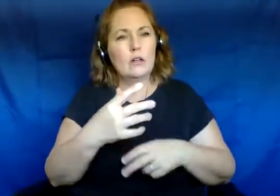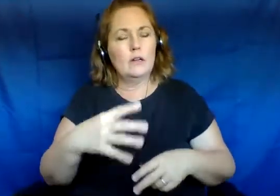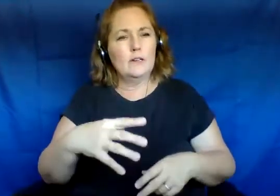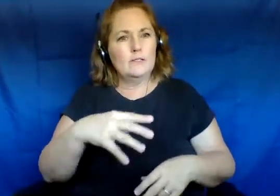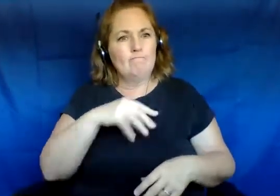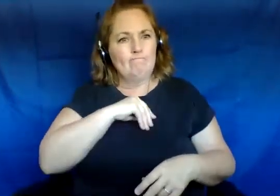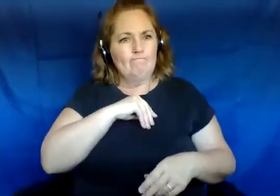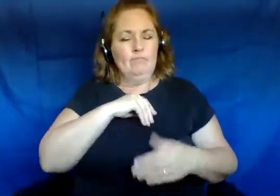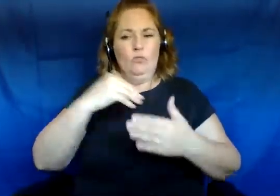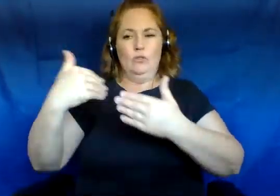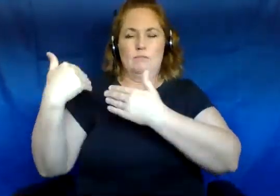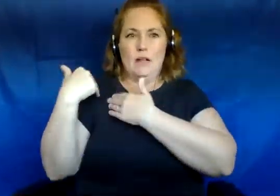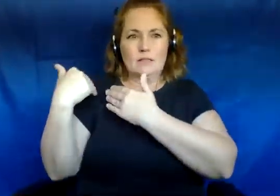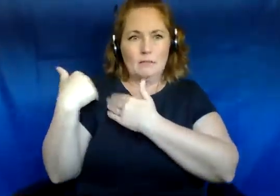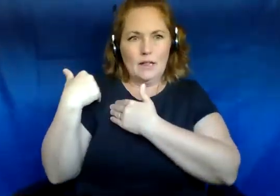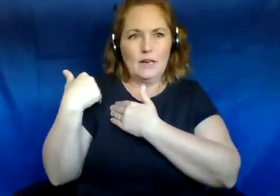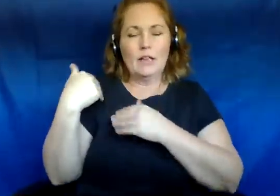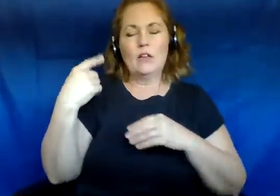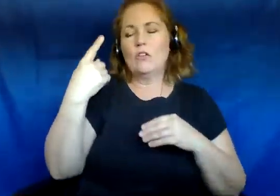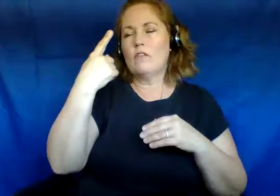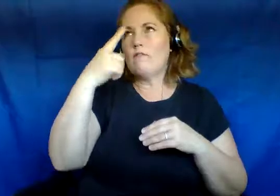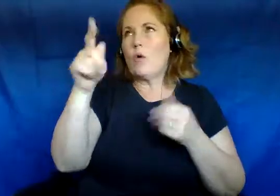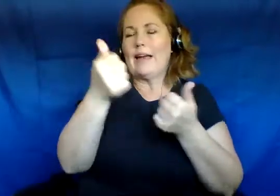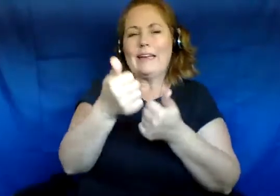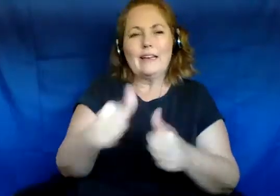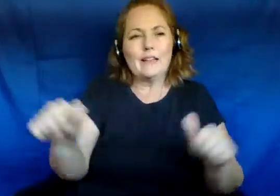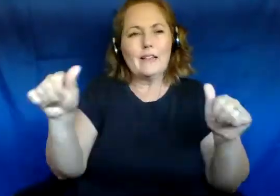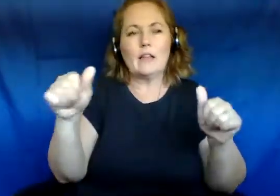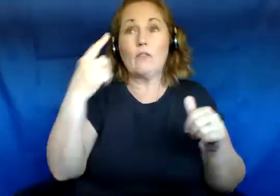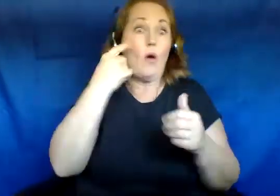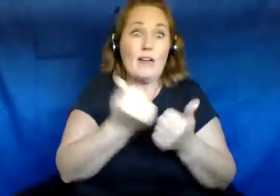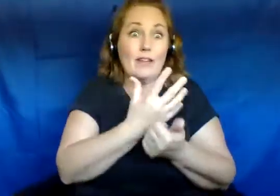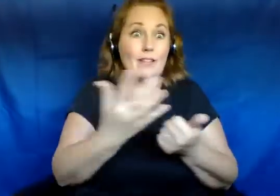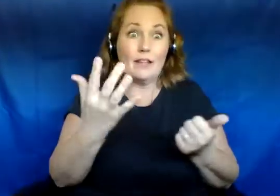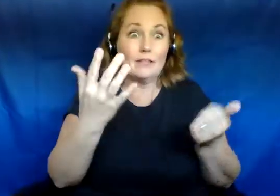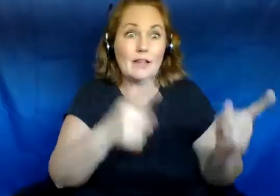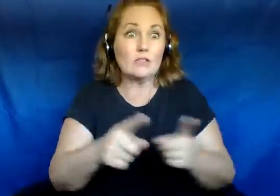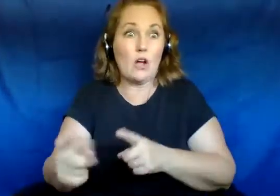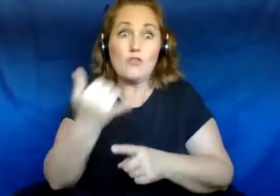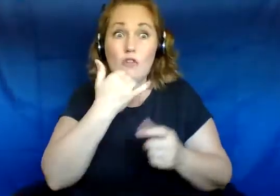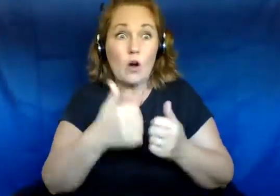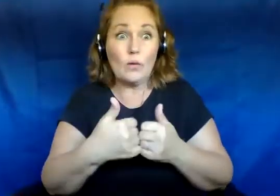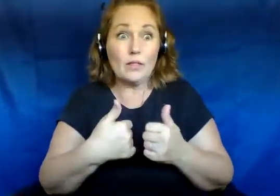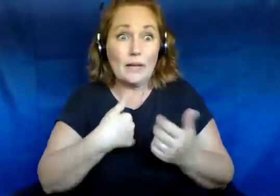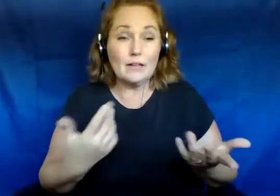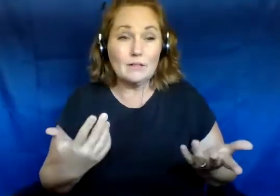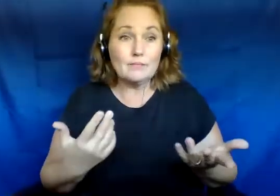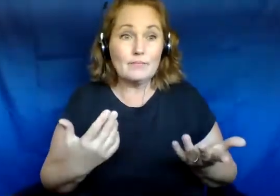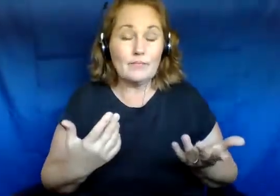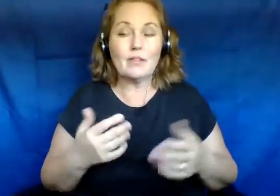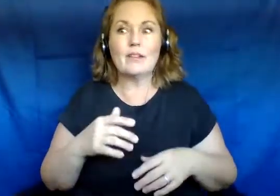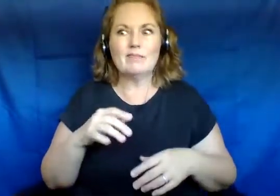take responsibility for everything that has gone wrong with